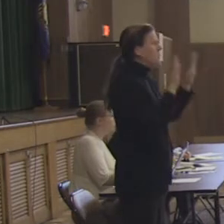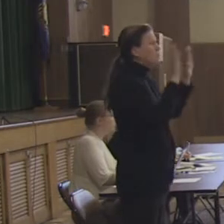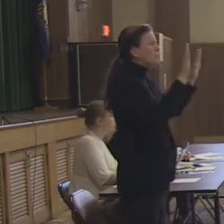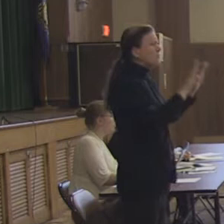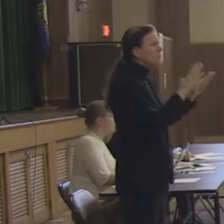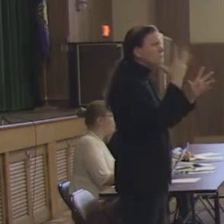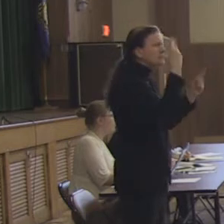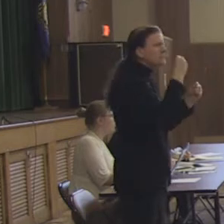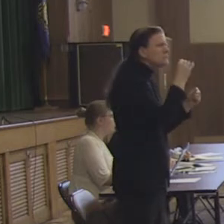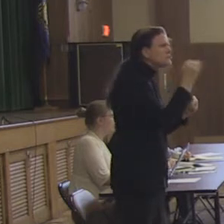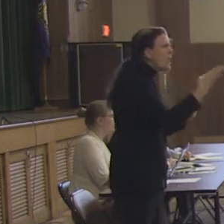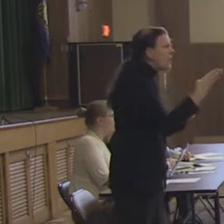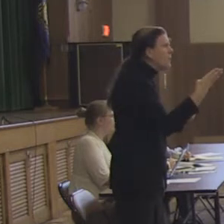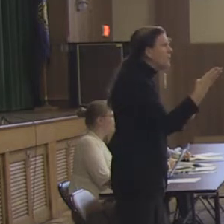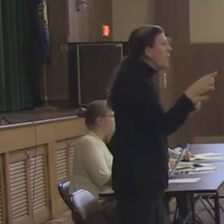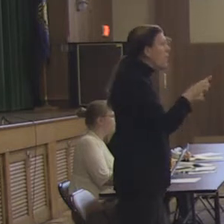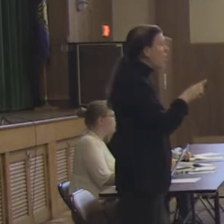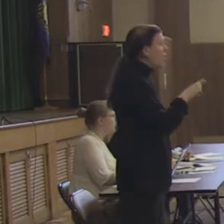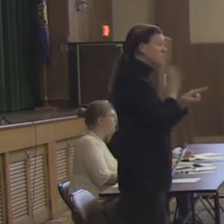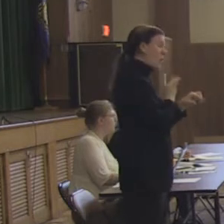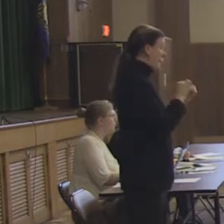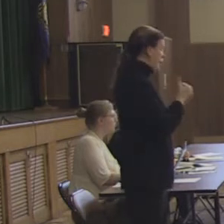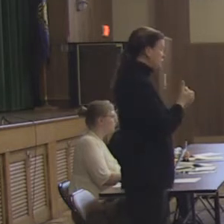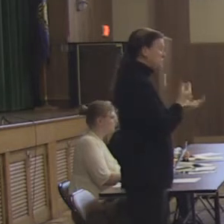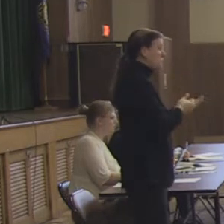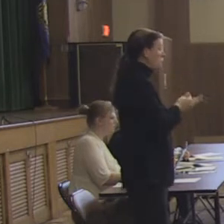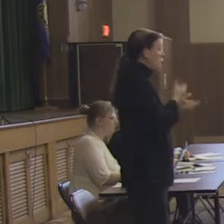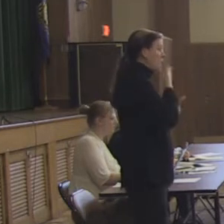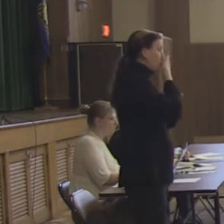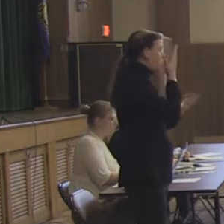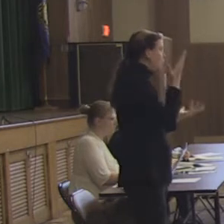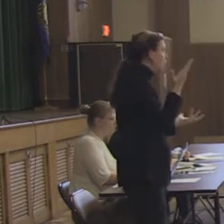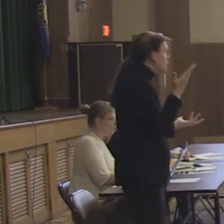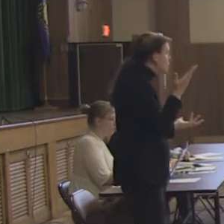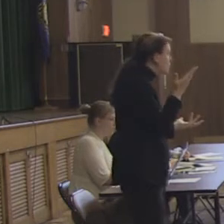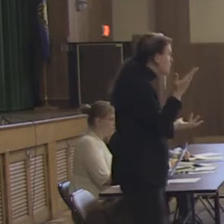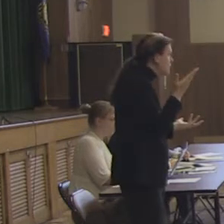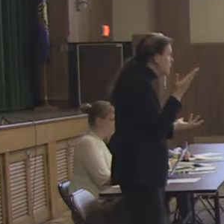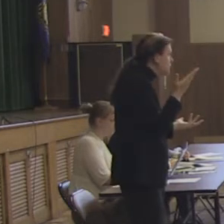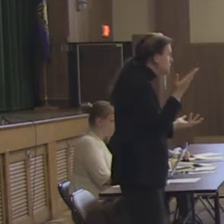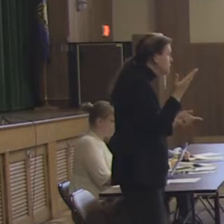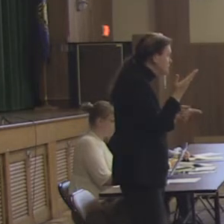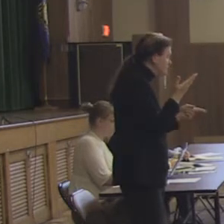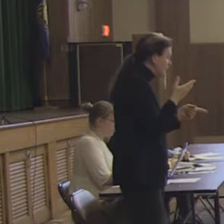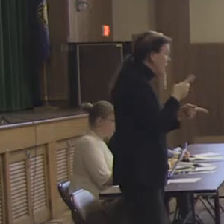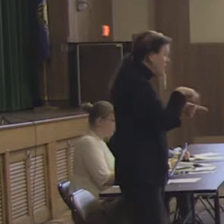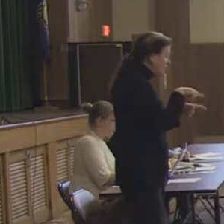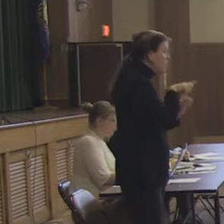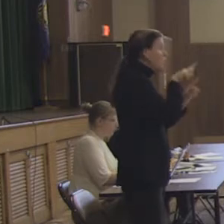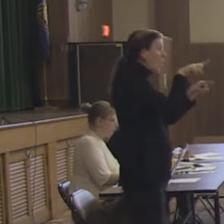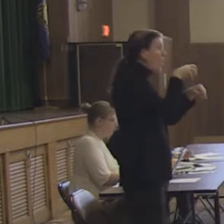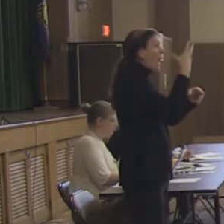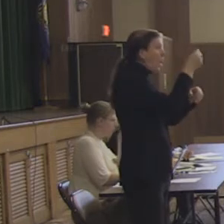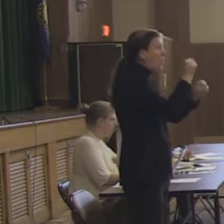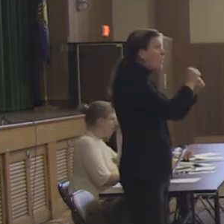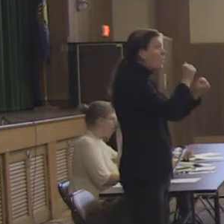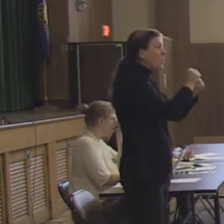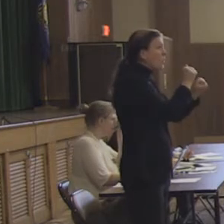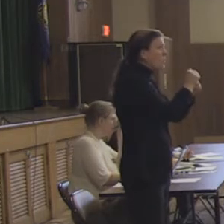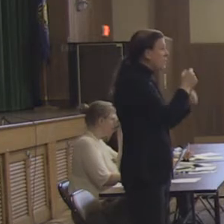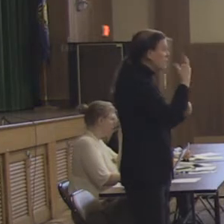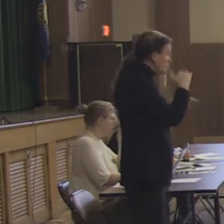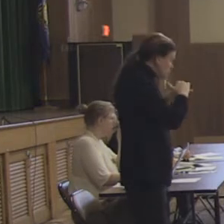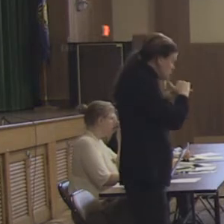job. But we also have underfunded agencies that are putting forth people to do very important jobs with